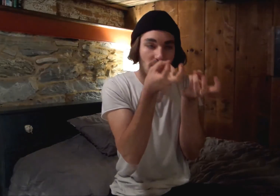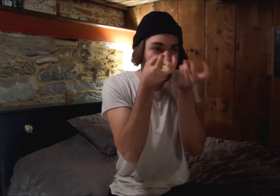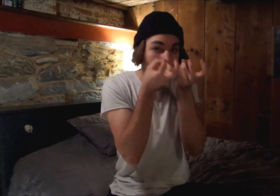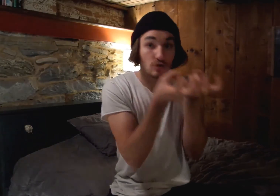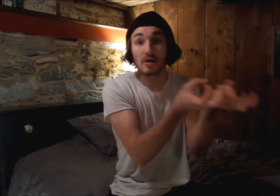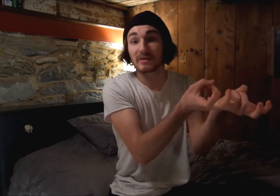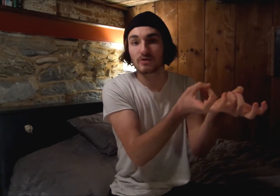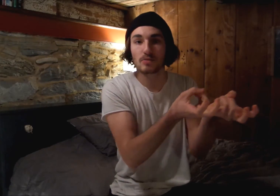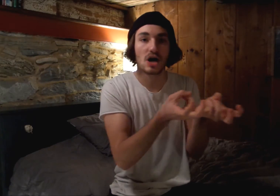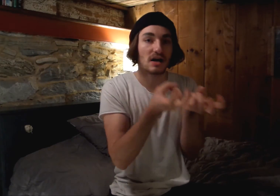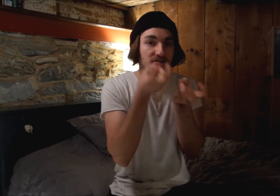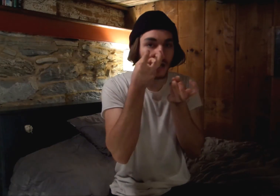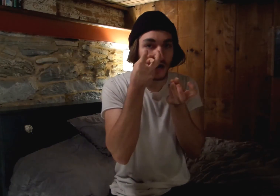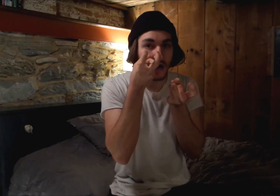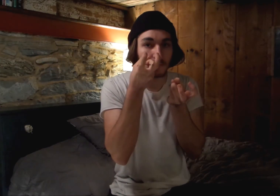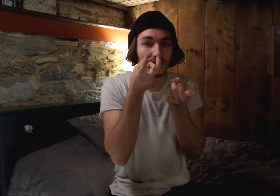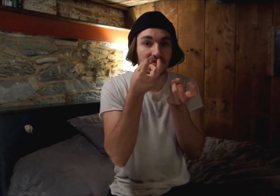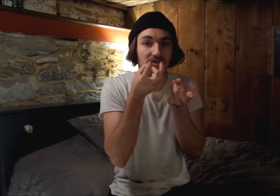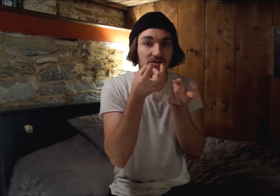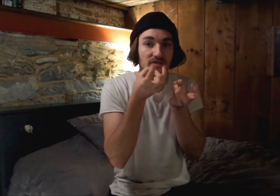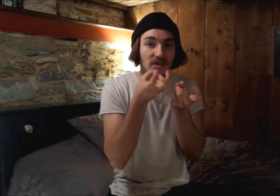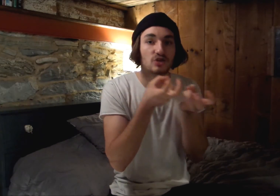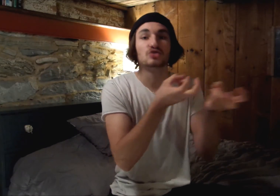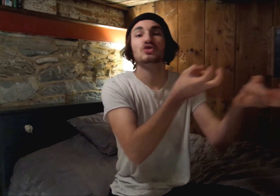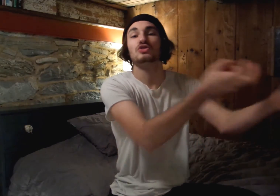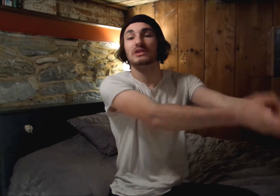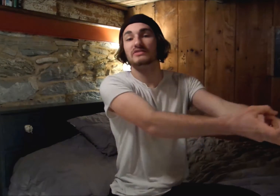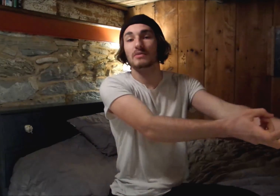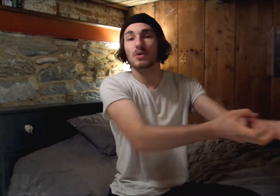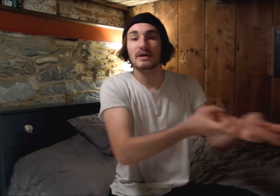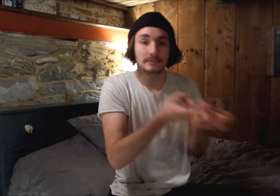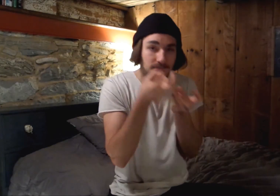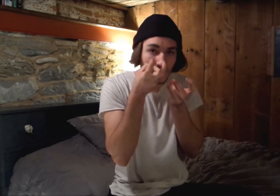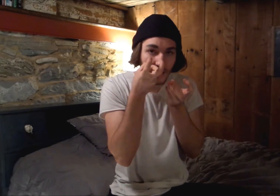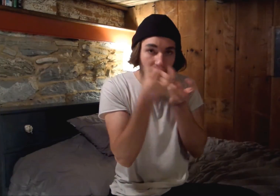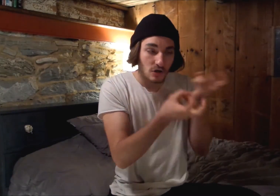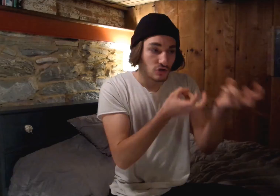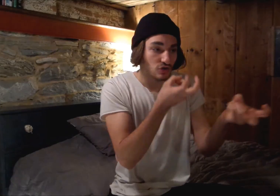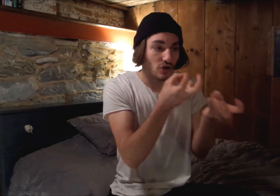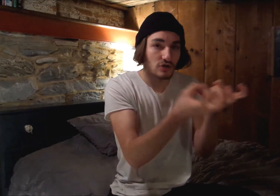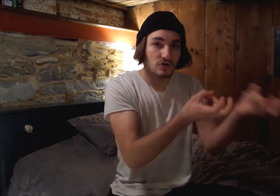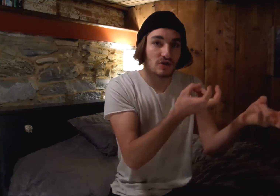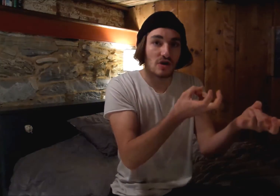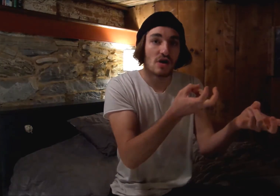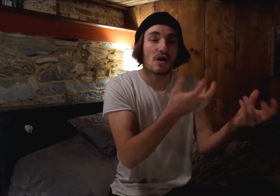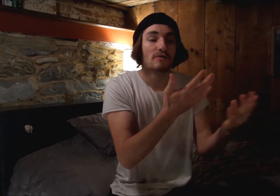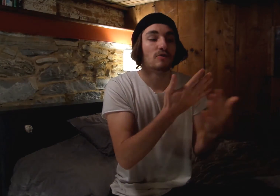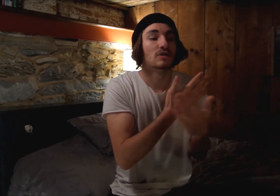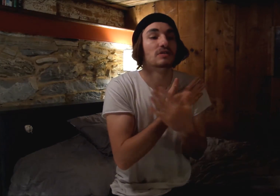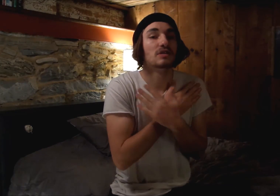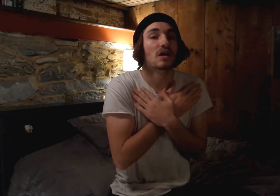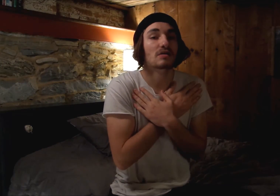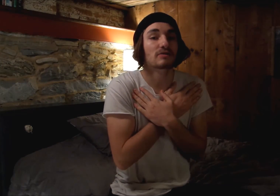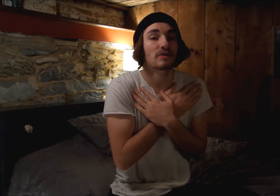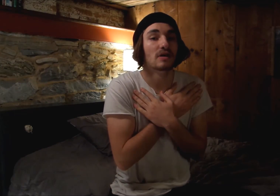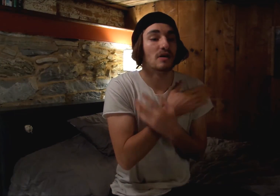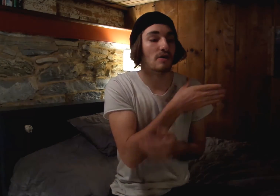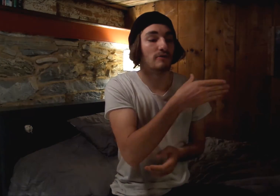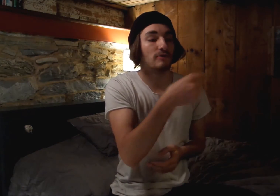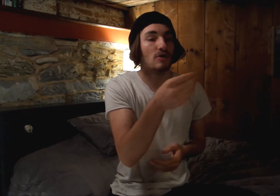eyes or coming from your eyes because it's like you're searching somewhere. Searched for love